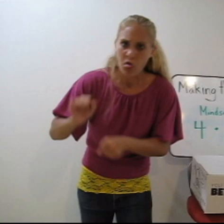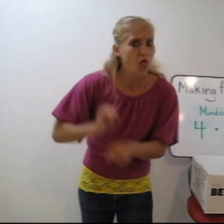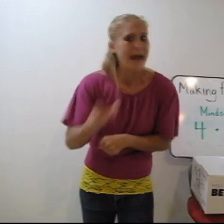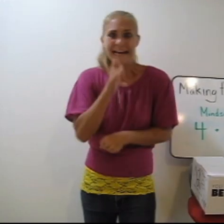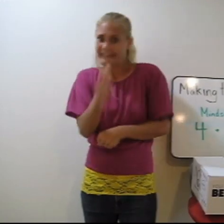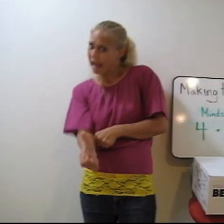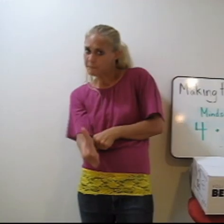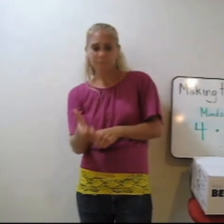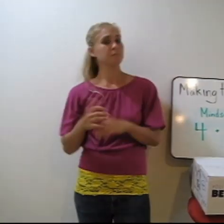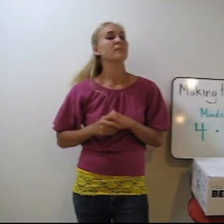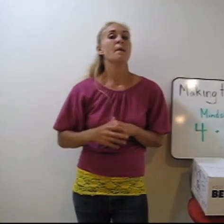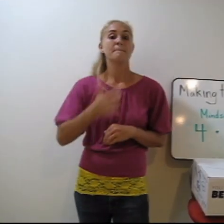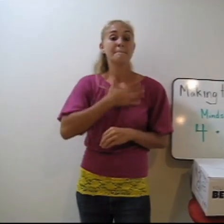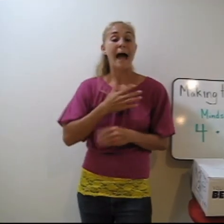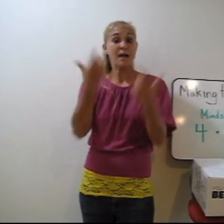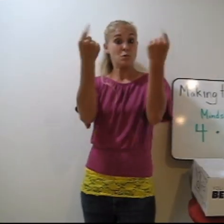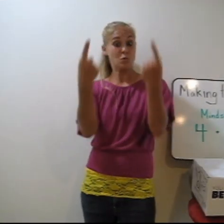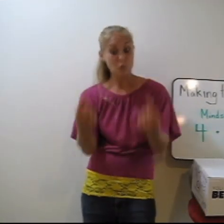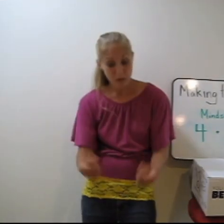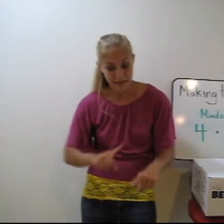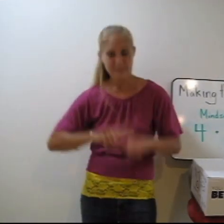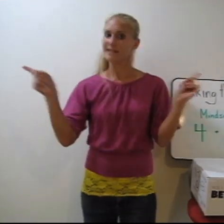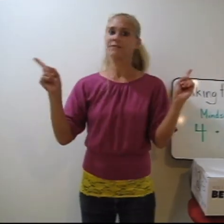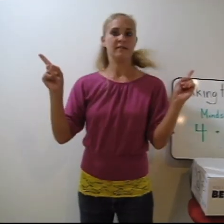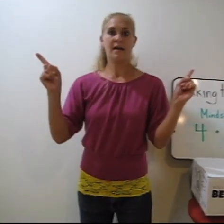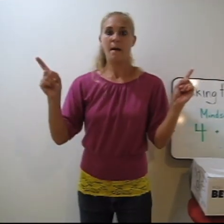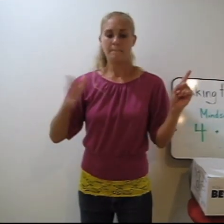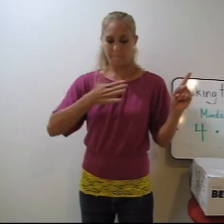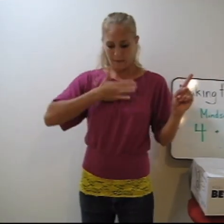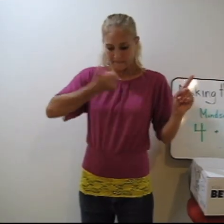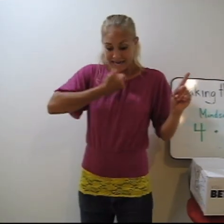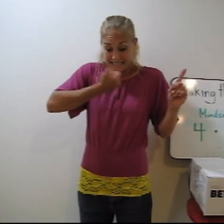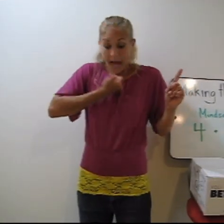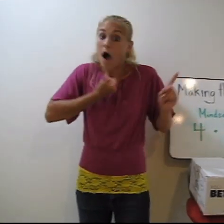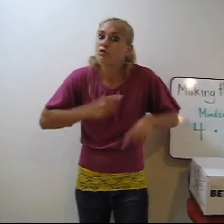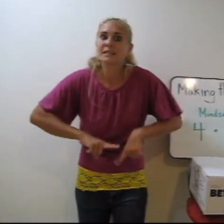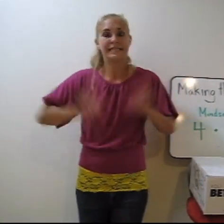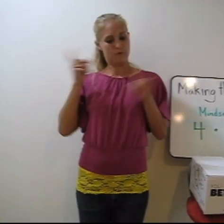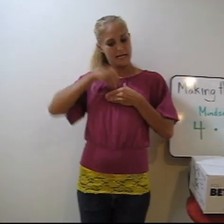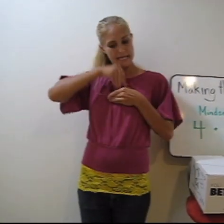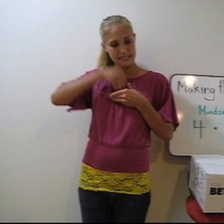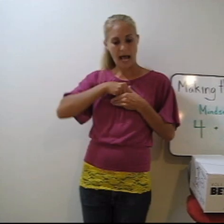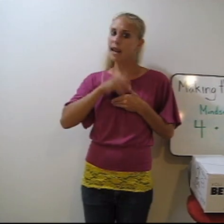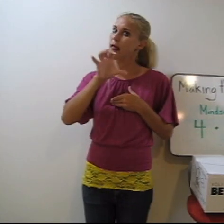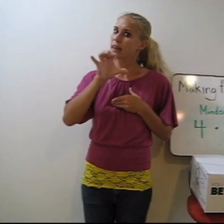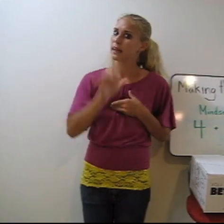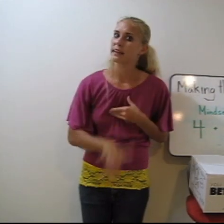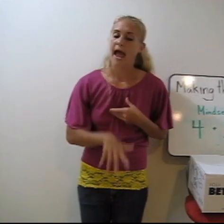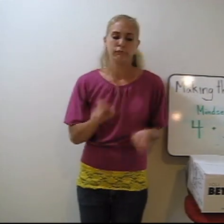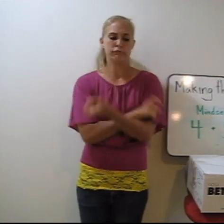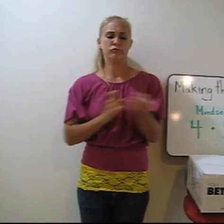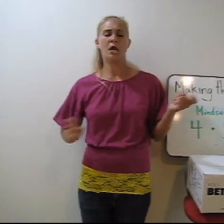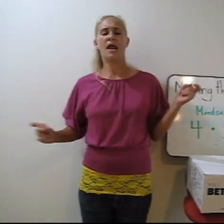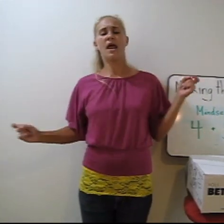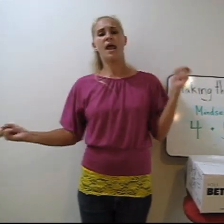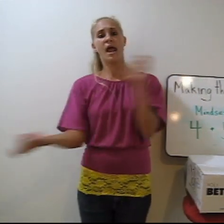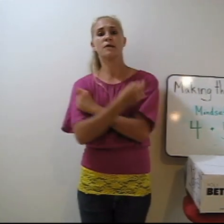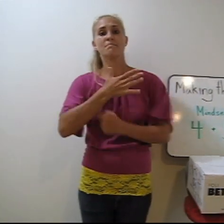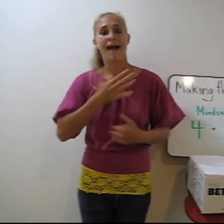My doing wasn't any different, but who I was doing it was. And that made all the difference in the world. I